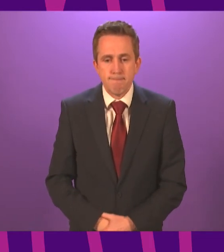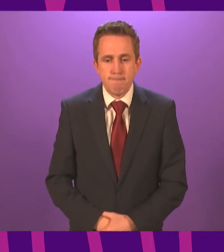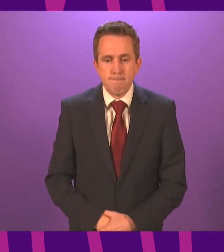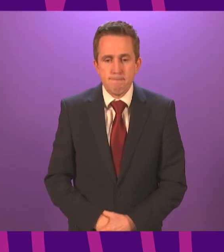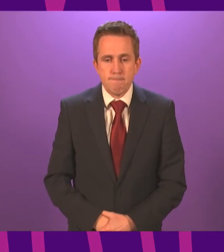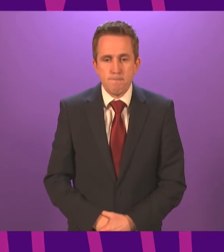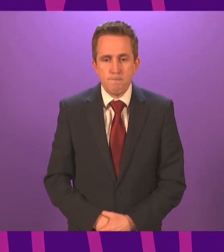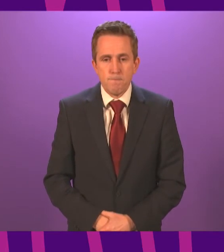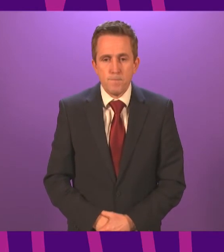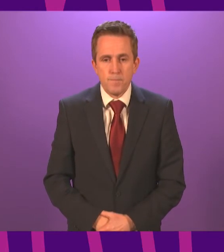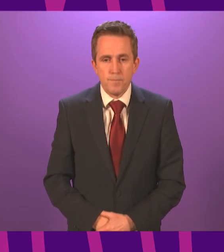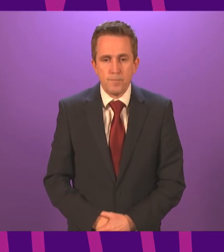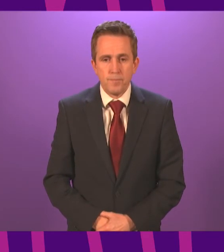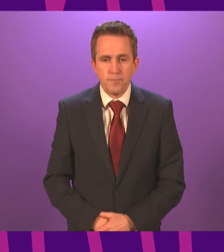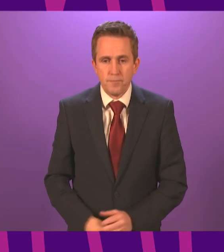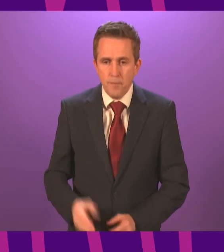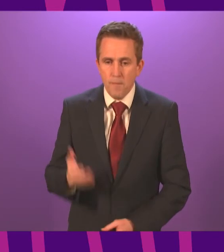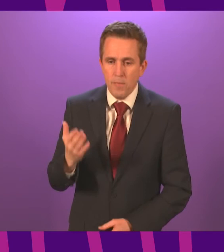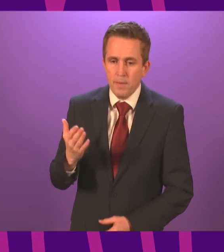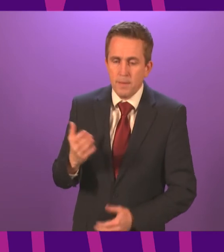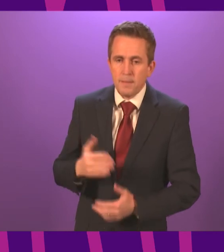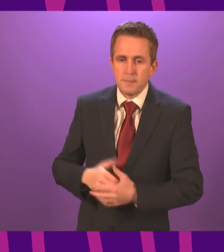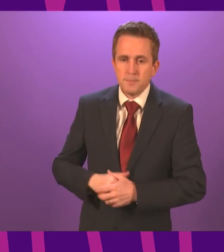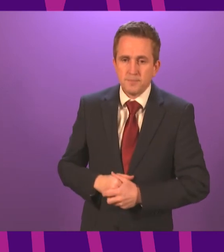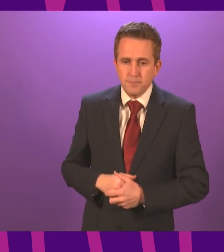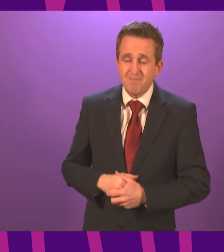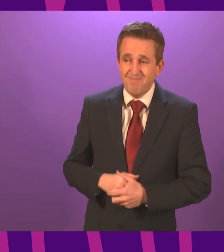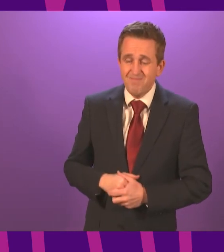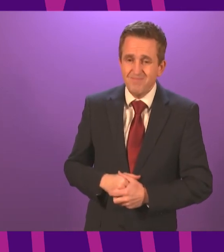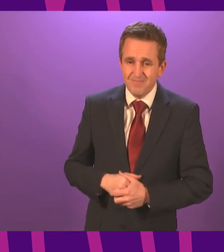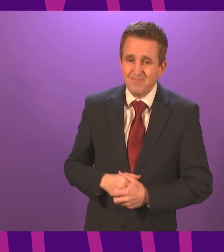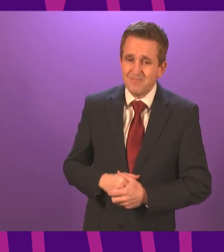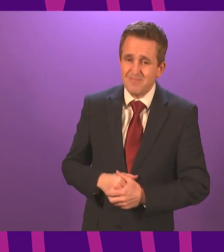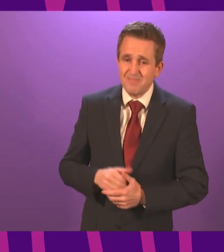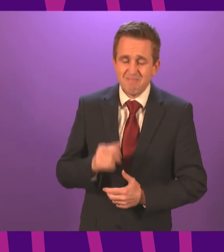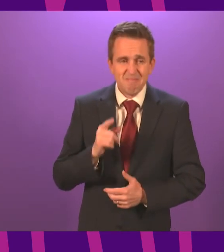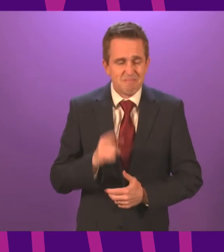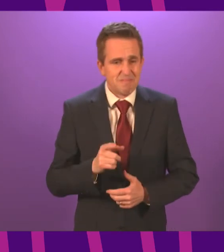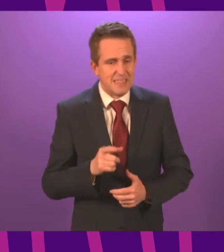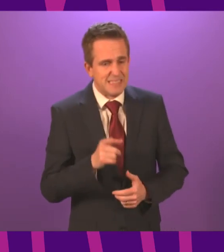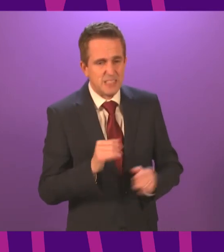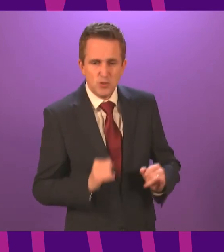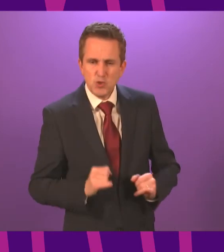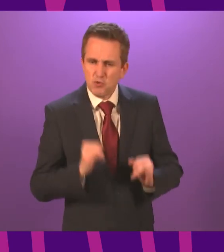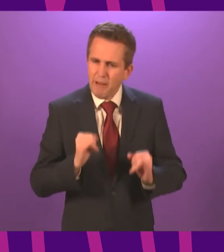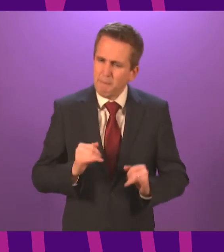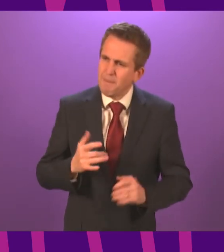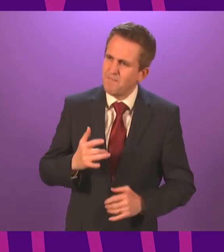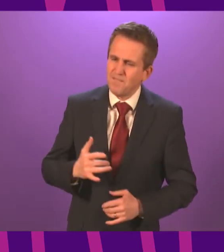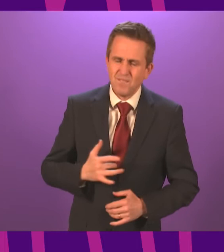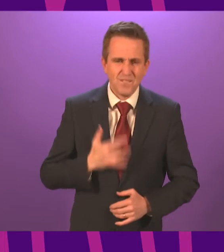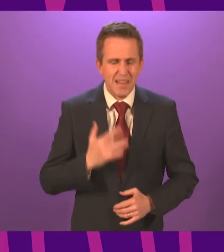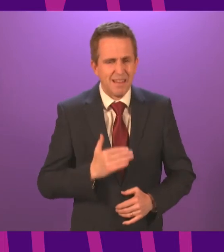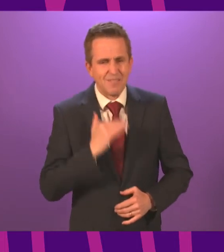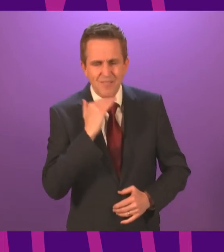Smith. This is all grim. I'm sick of it. We're all sick of it.